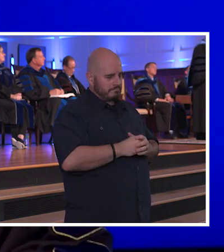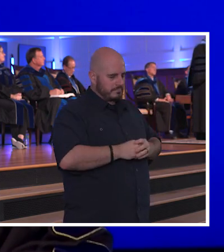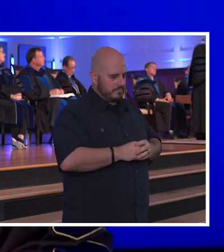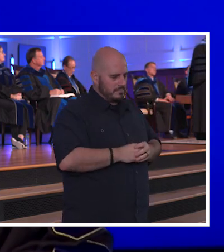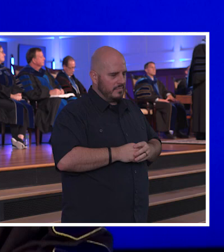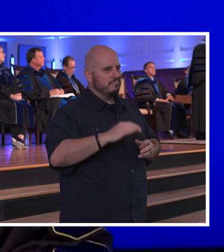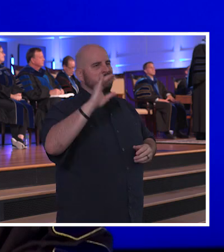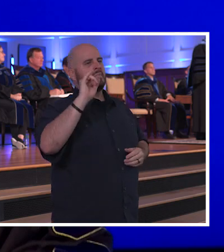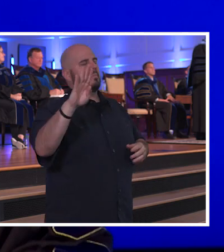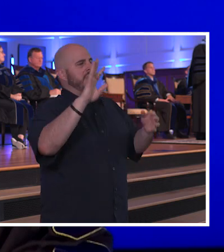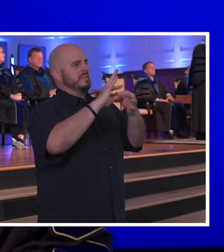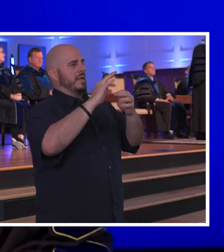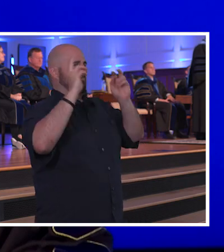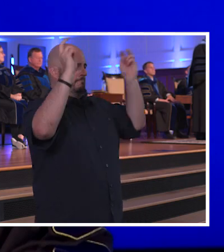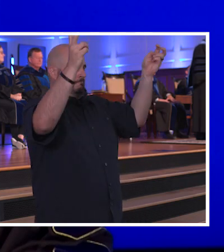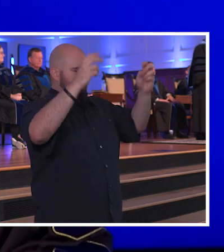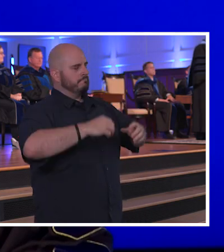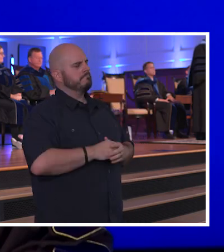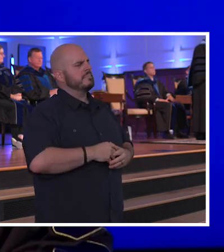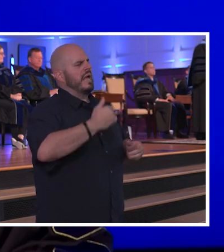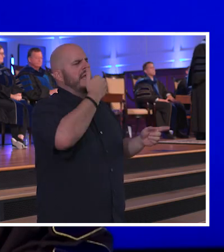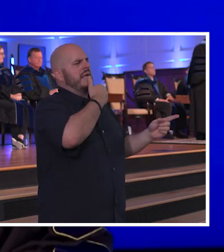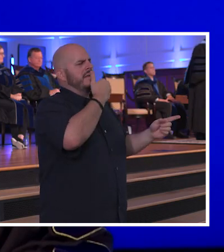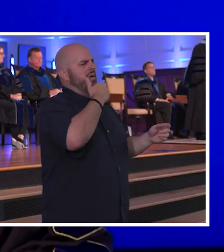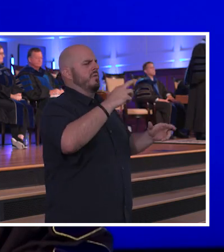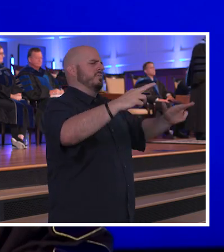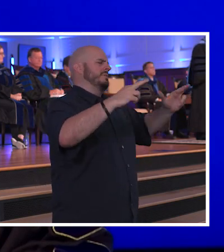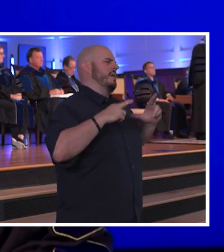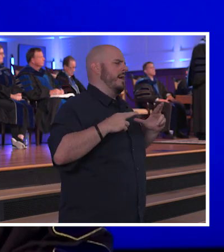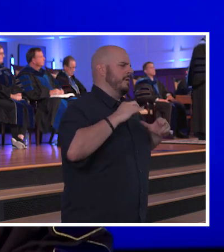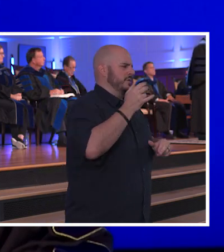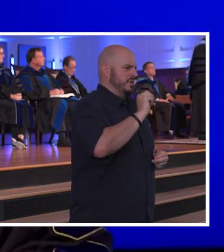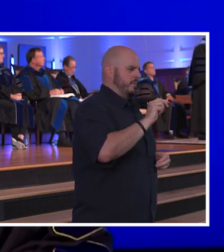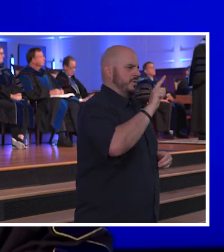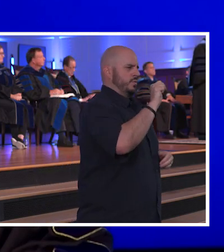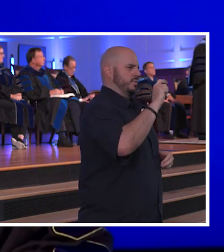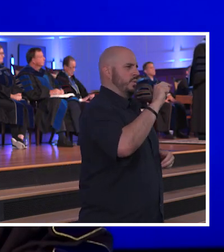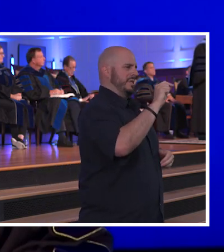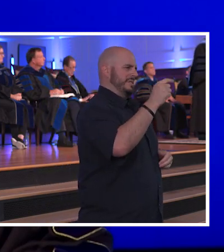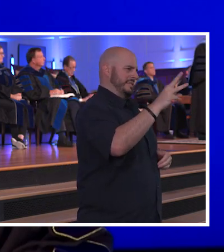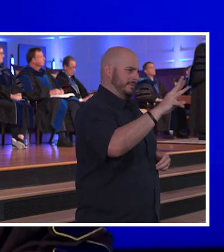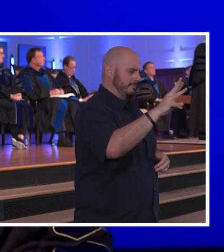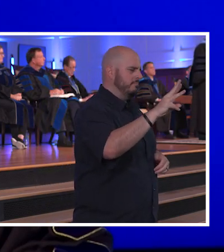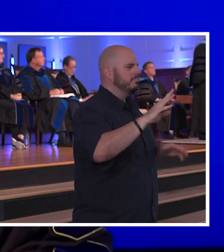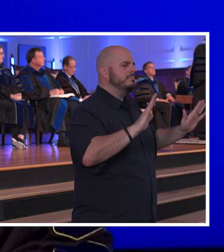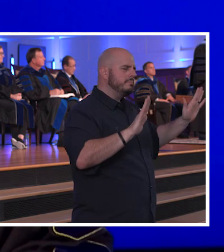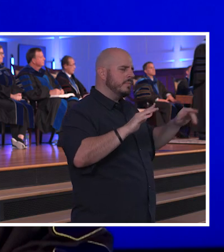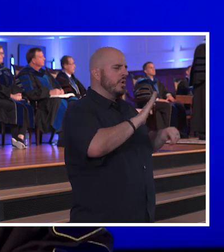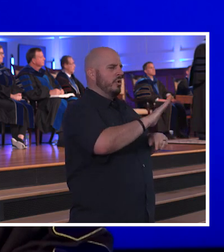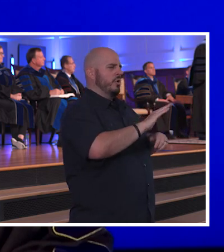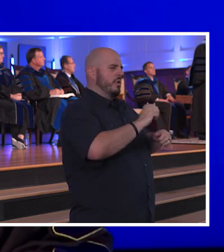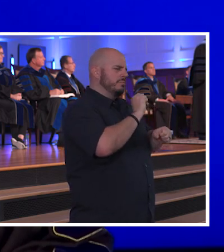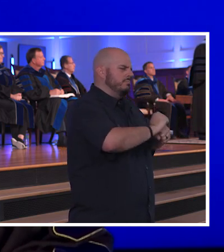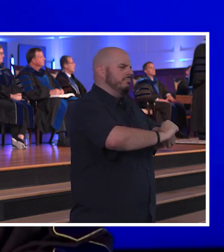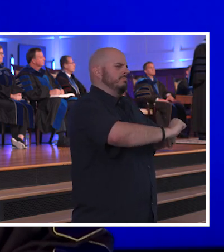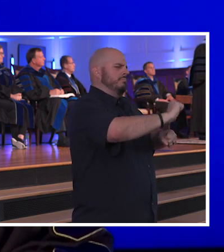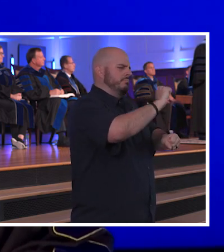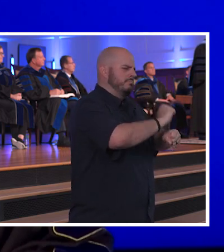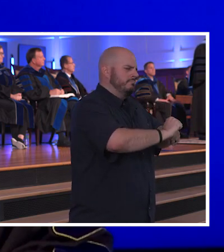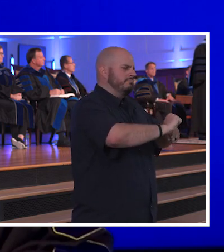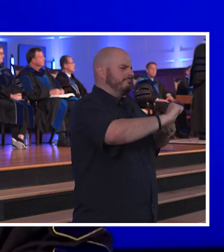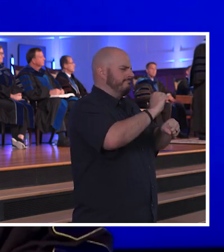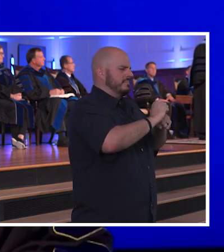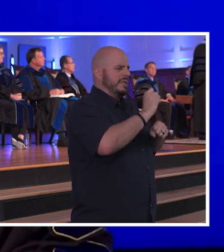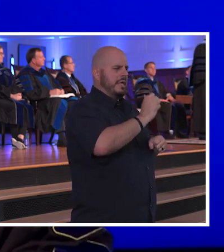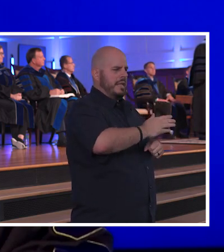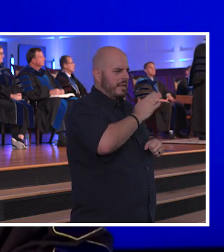I quote, Yvette retired in January 2016, but her tireless efforts allowed her to cross